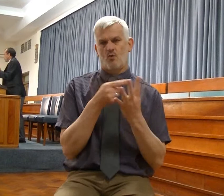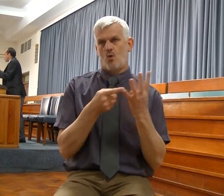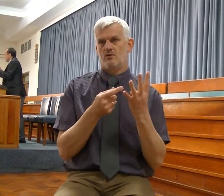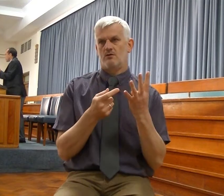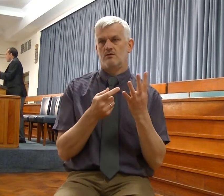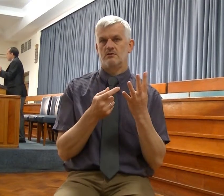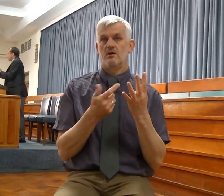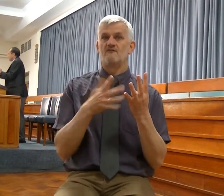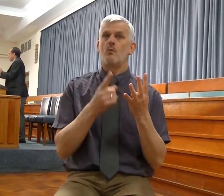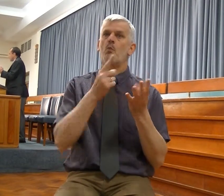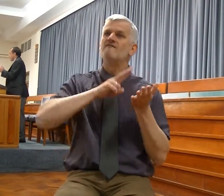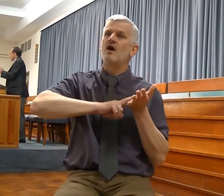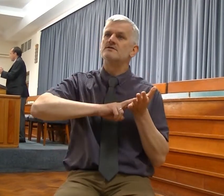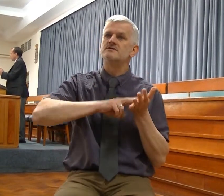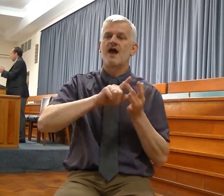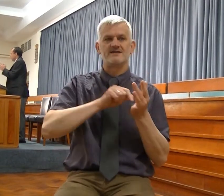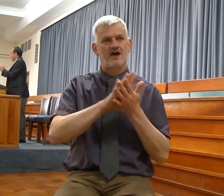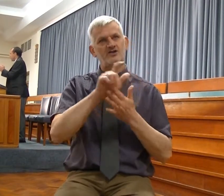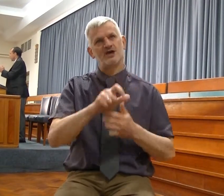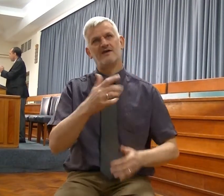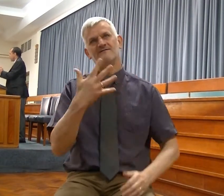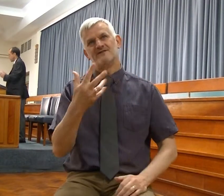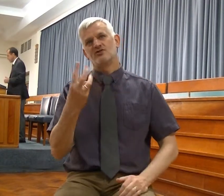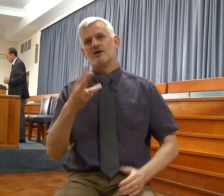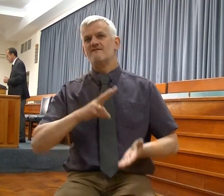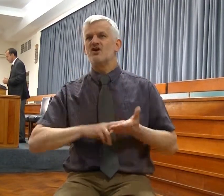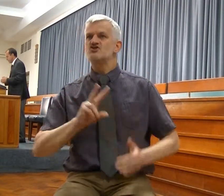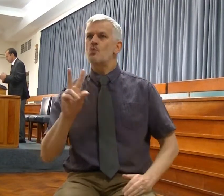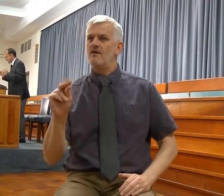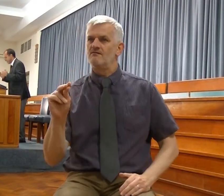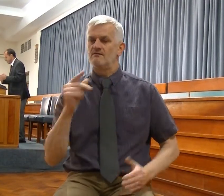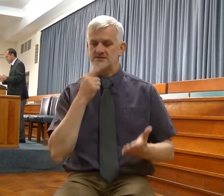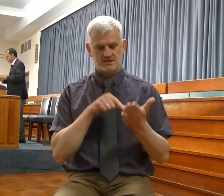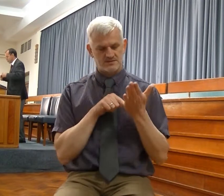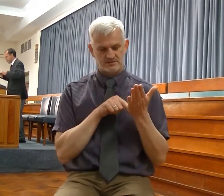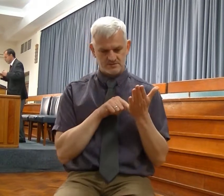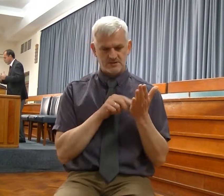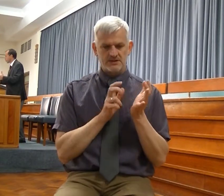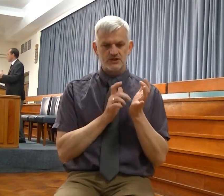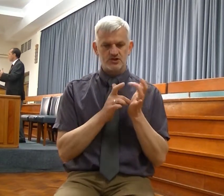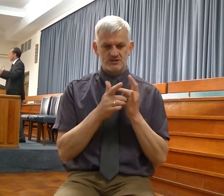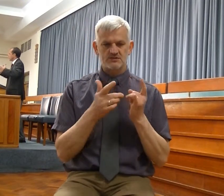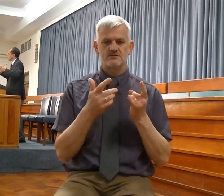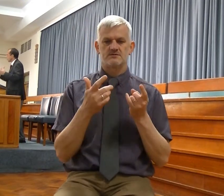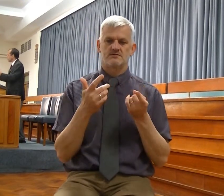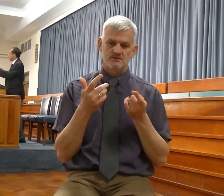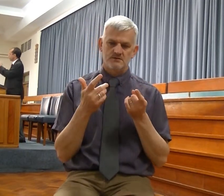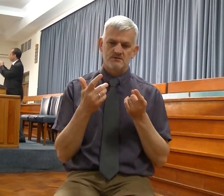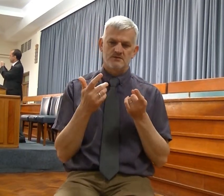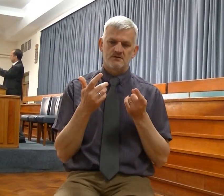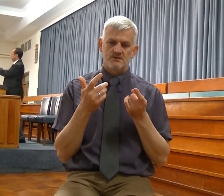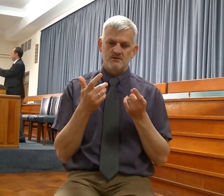just in one verse, Isaiah 53, verse 12. The first thing mentioned there, that Jesus was poured out